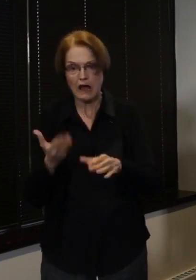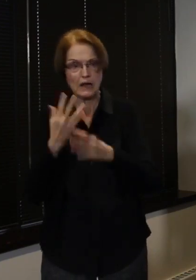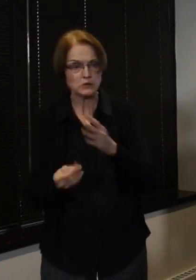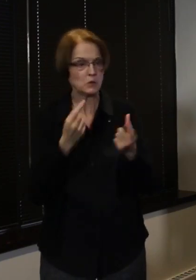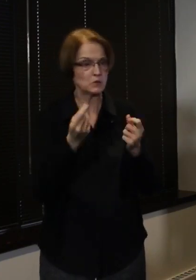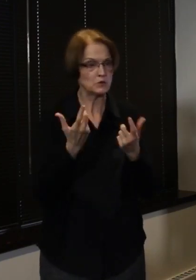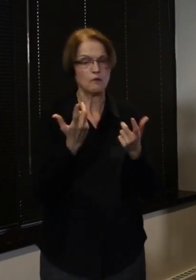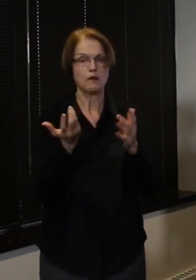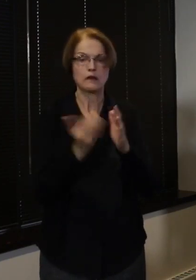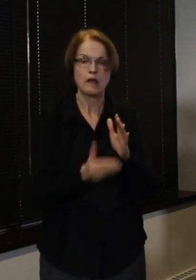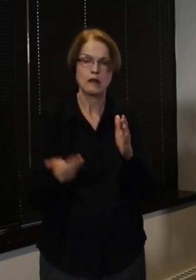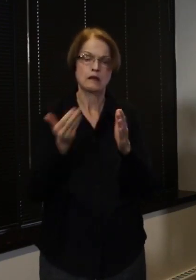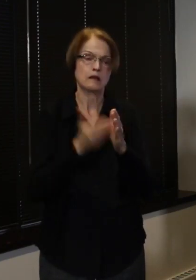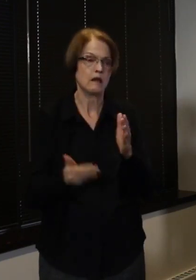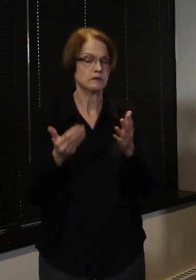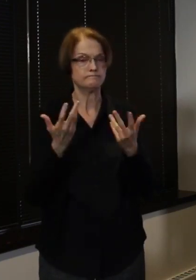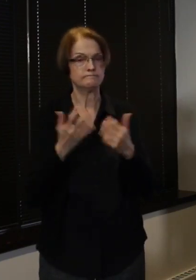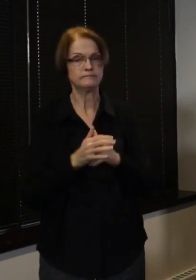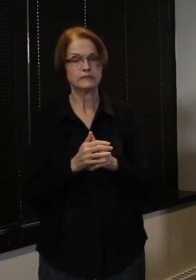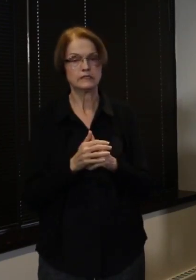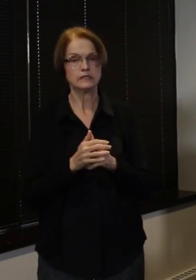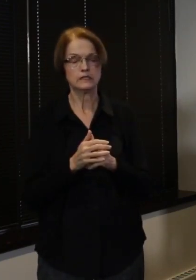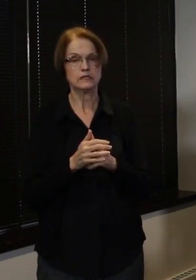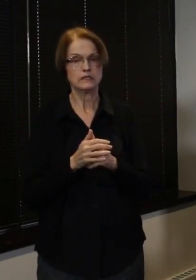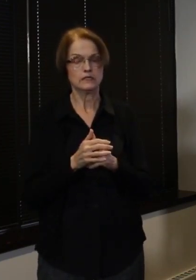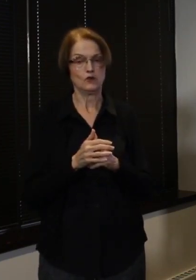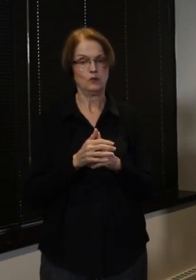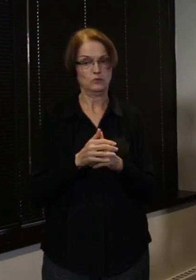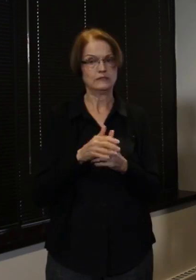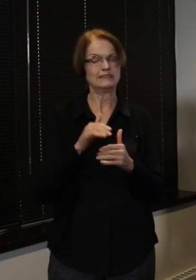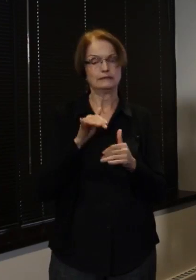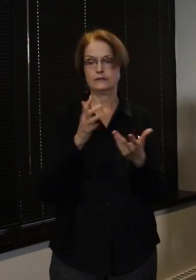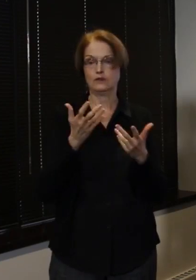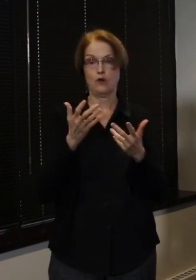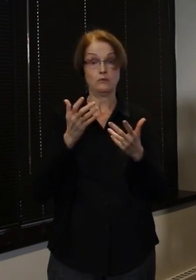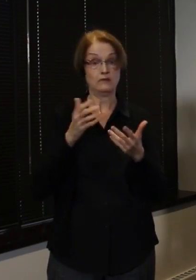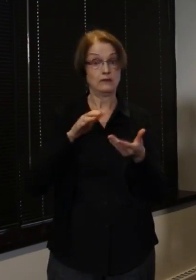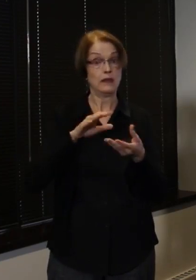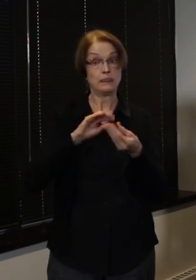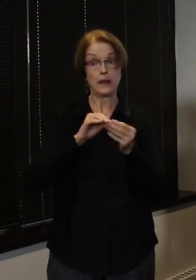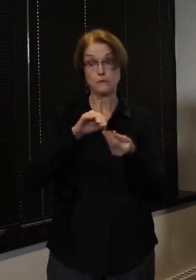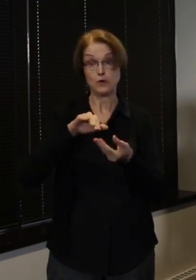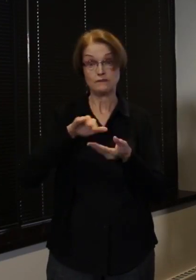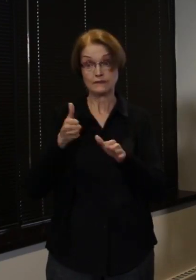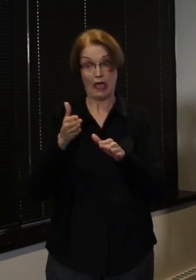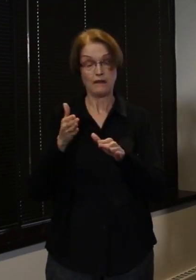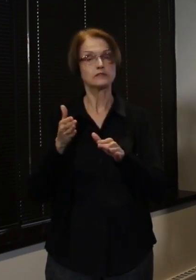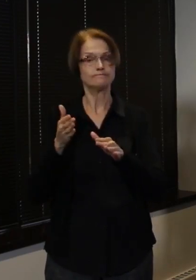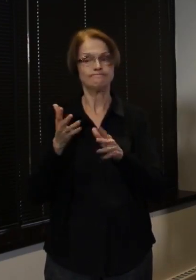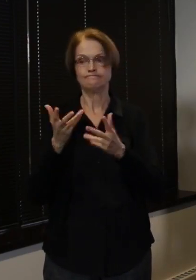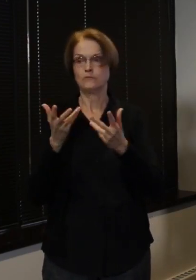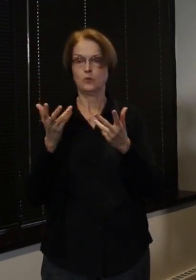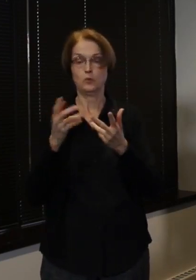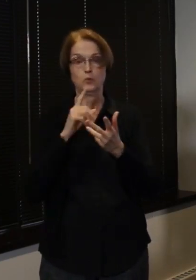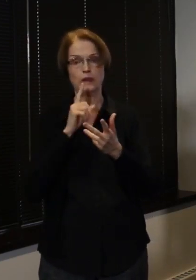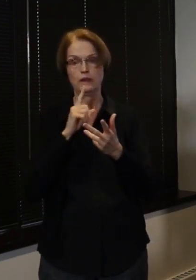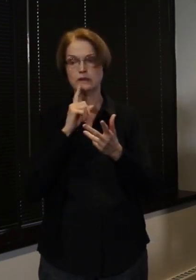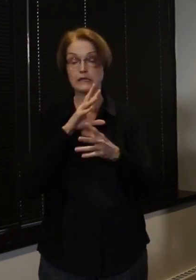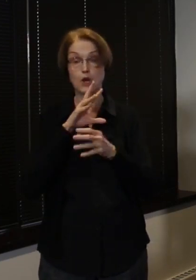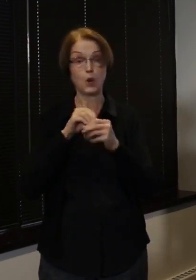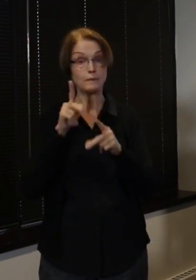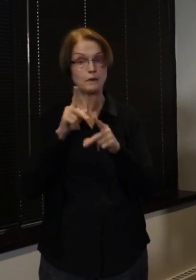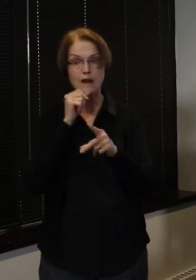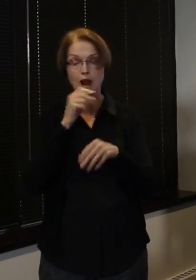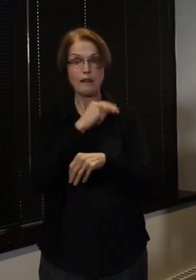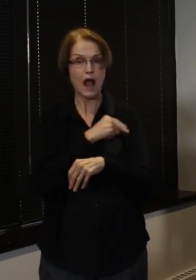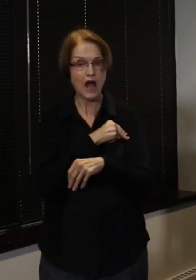again. The number of deaths is doing the same thing in our community, including patients who are not in the hospital. When